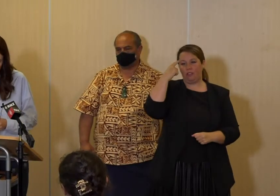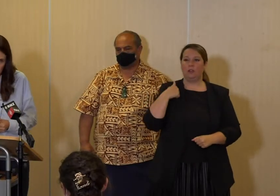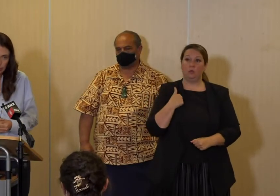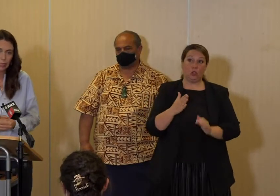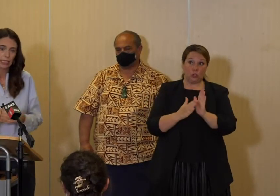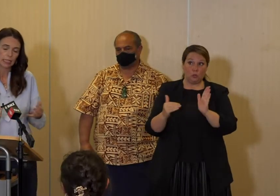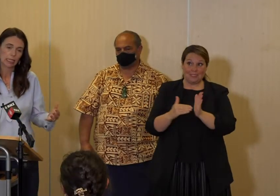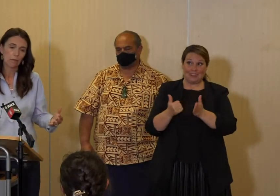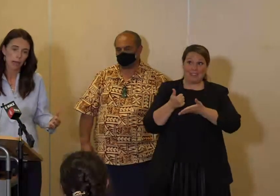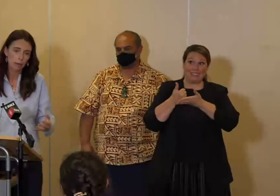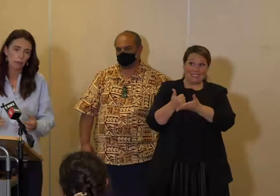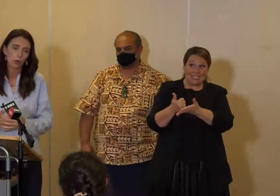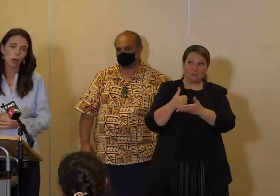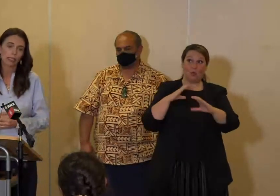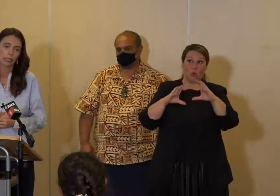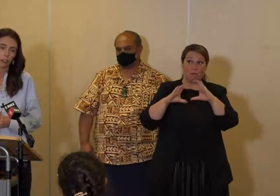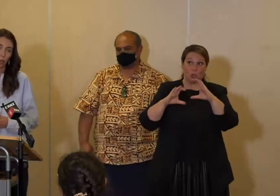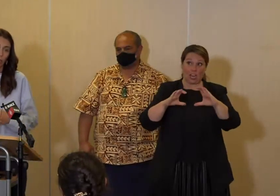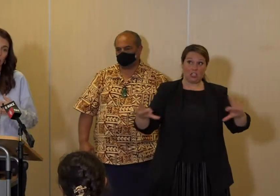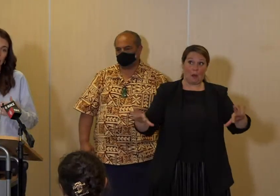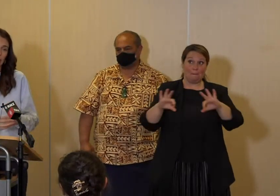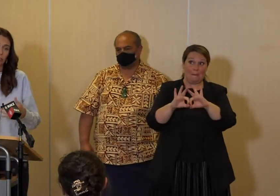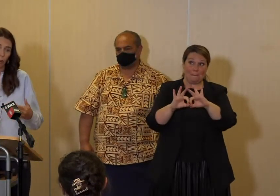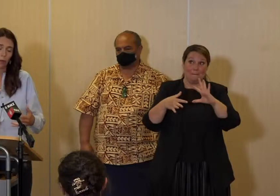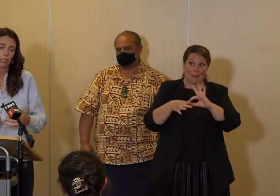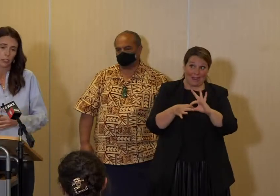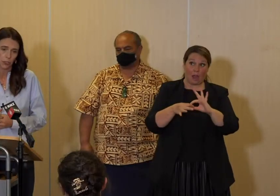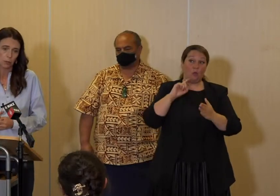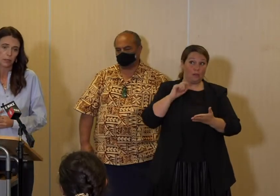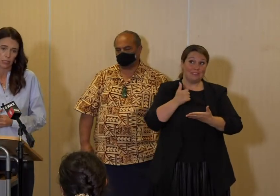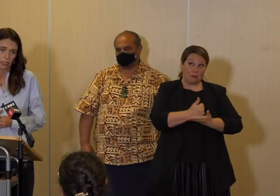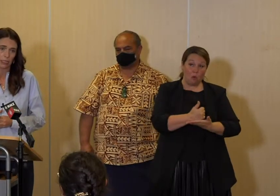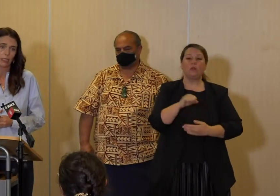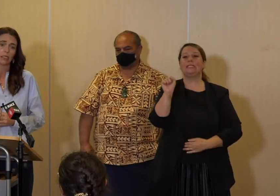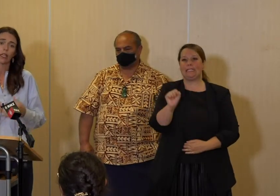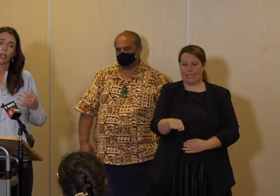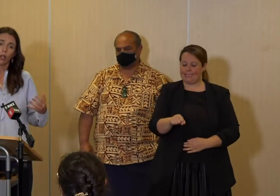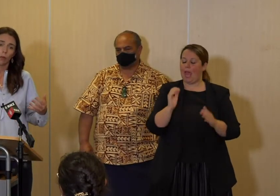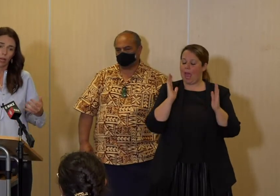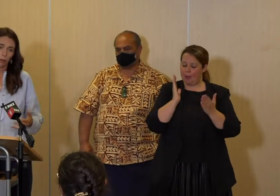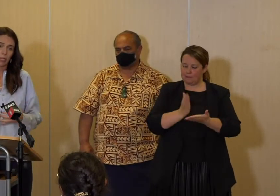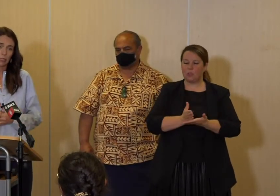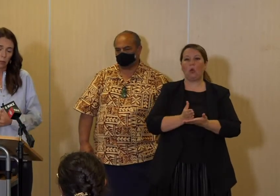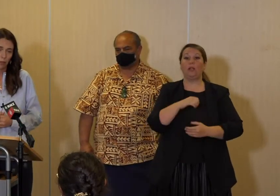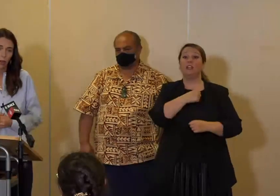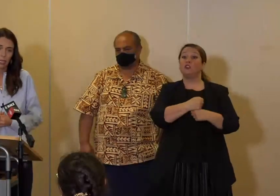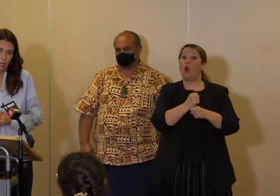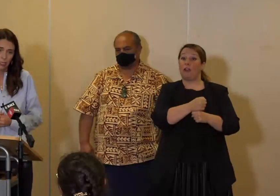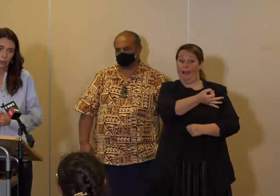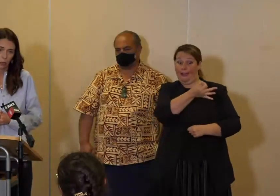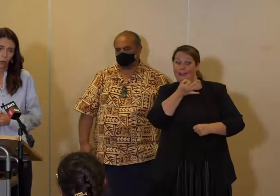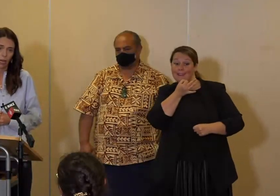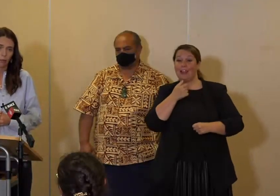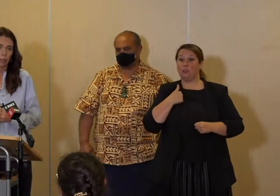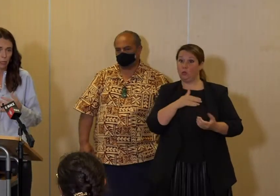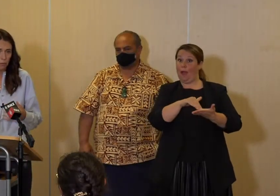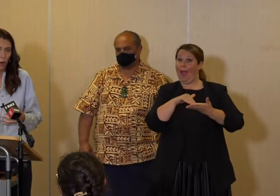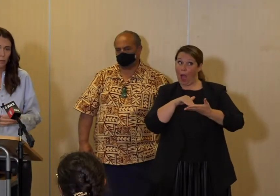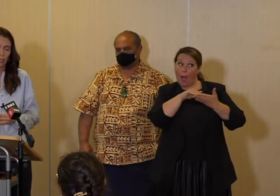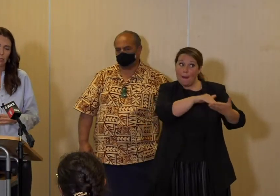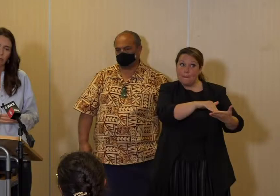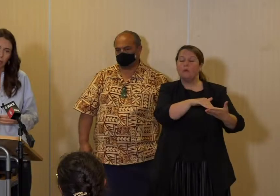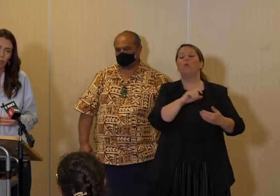line? Absolutely. Anything that may be required that Tonga seeks from us in terms of assistance, we are ready to provide as required.